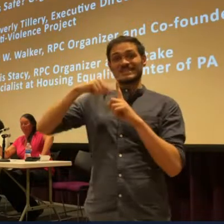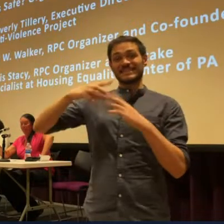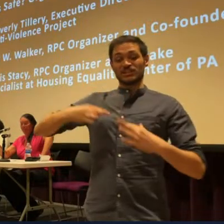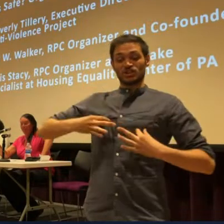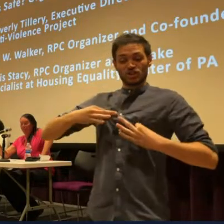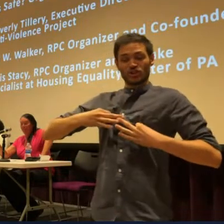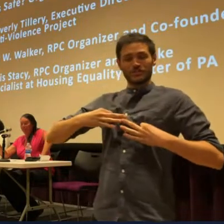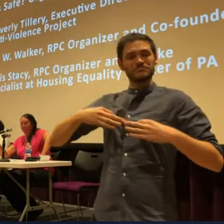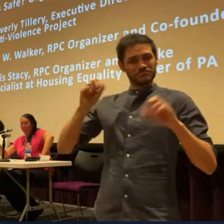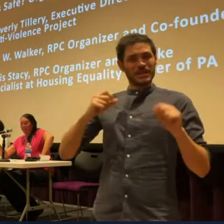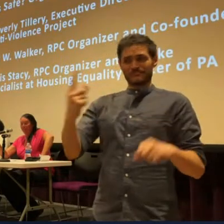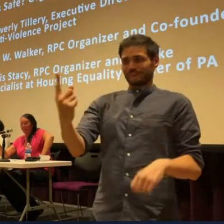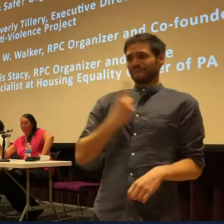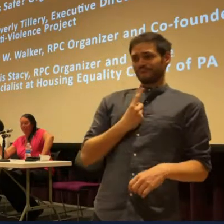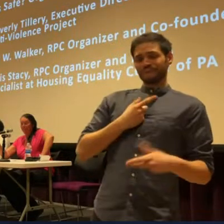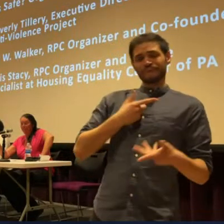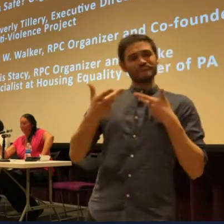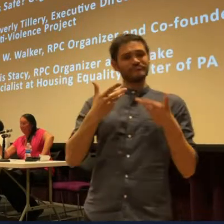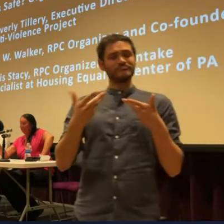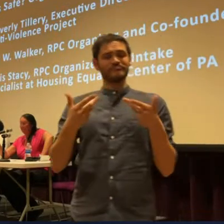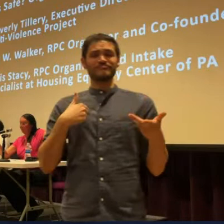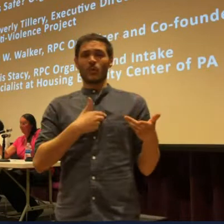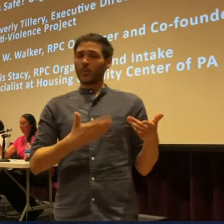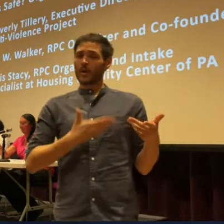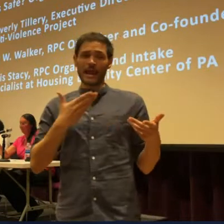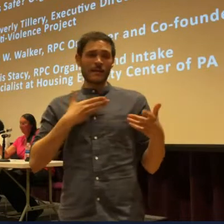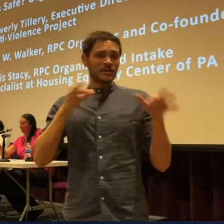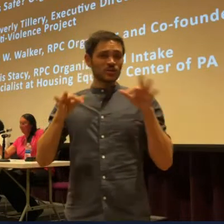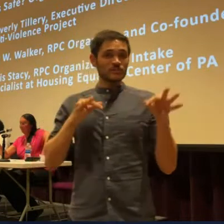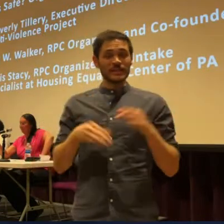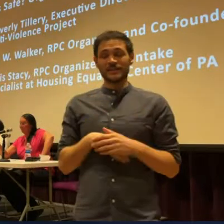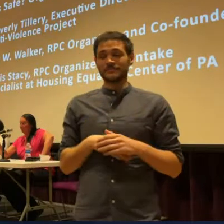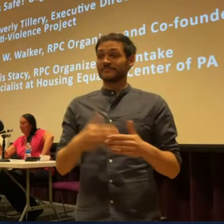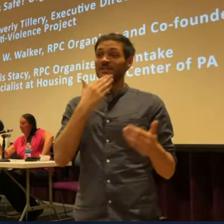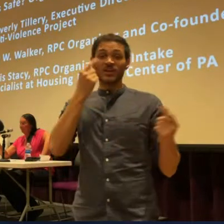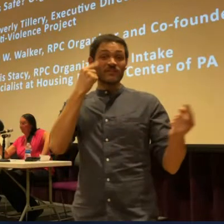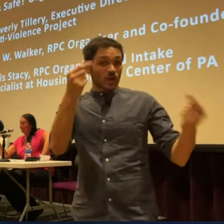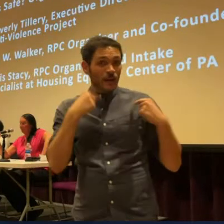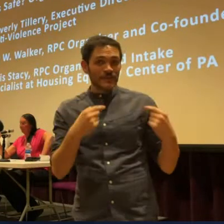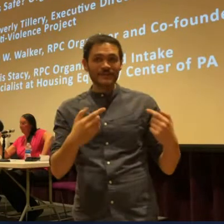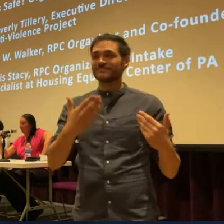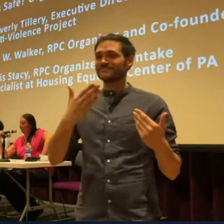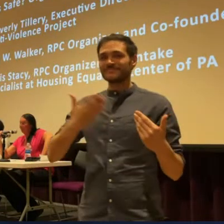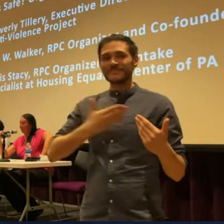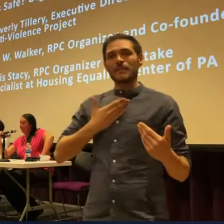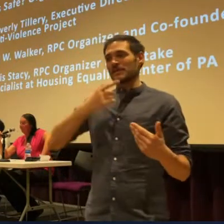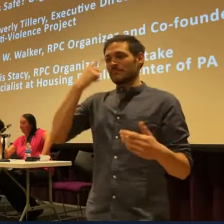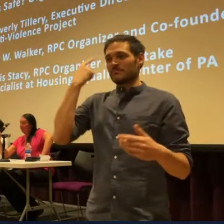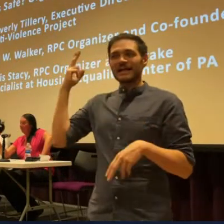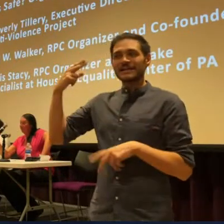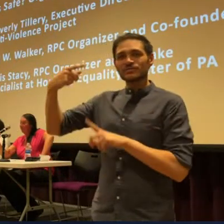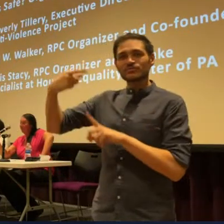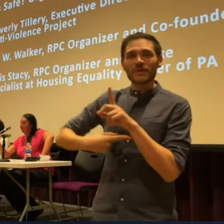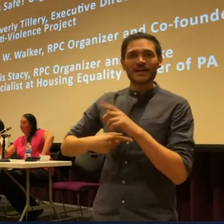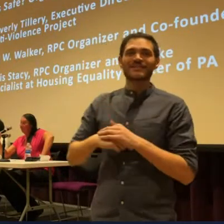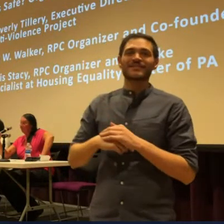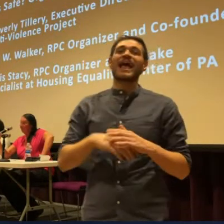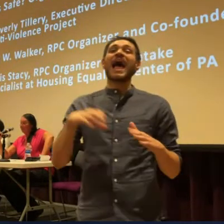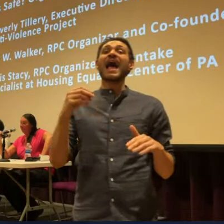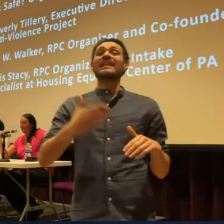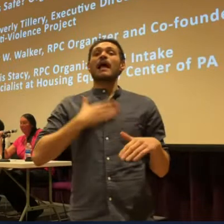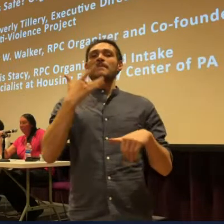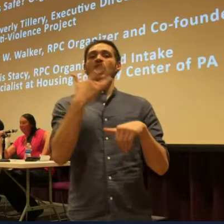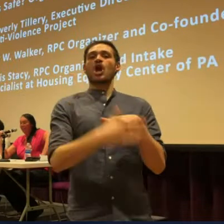talk to you. Again, thanks for coming out. Happy Black History Month and an early Happy Women's History